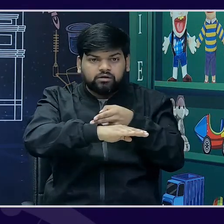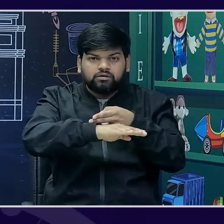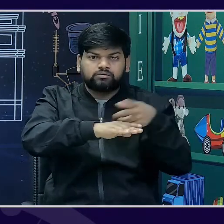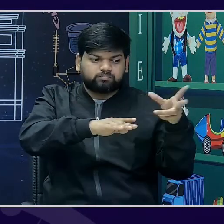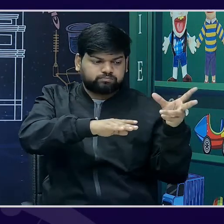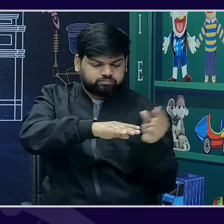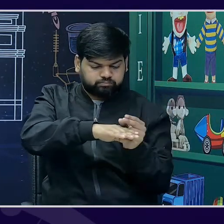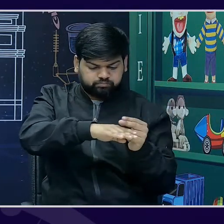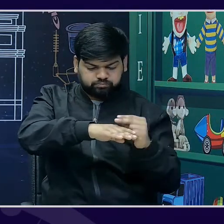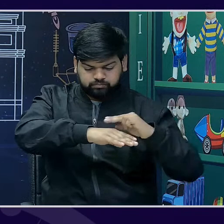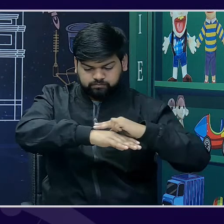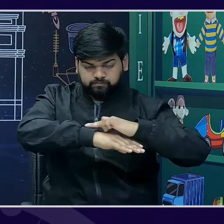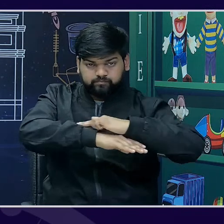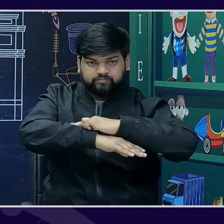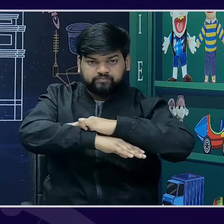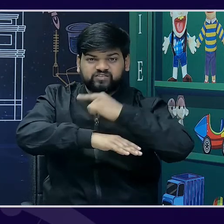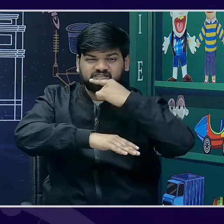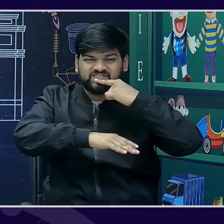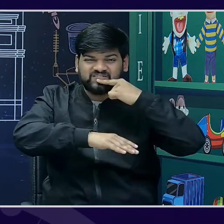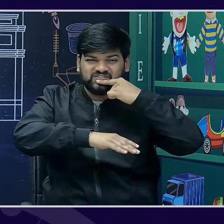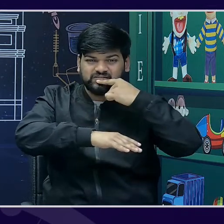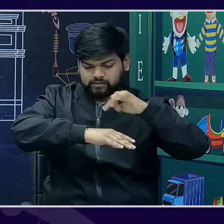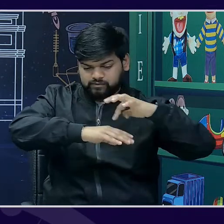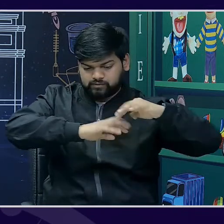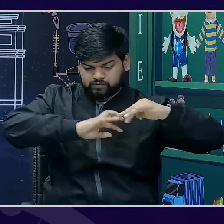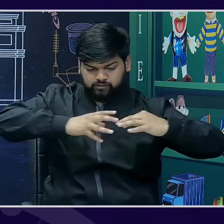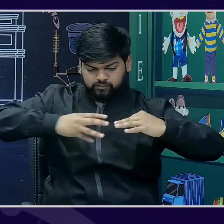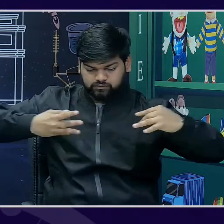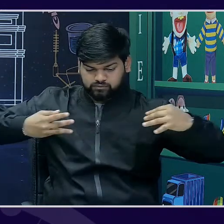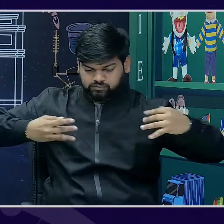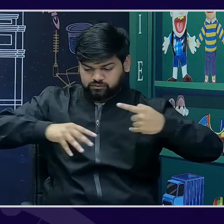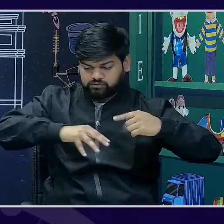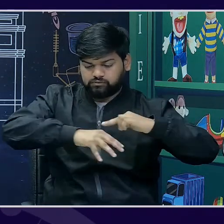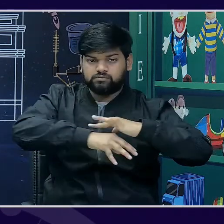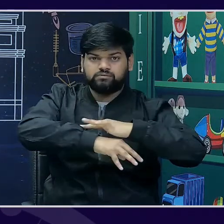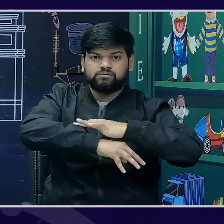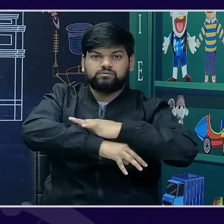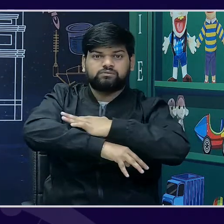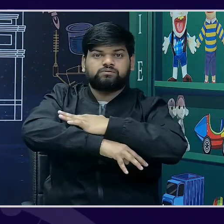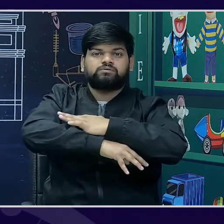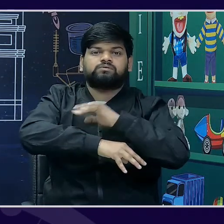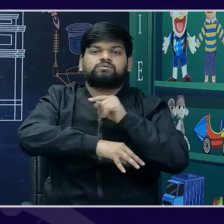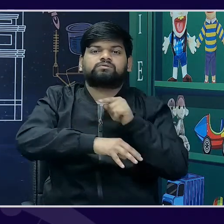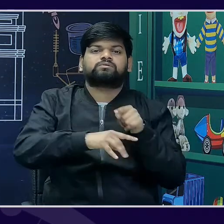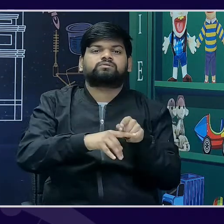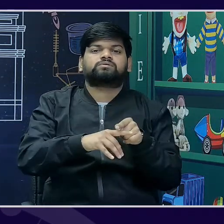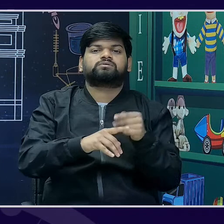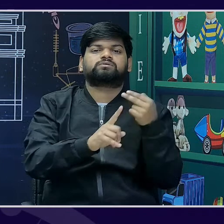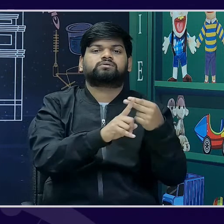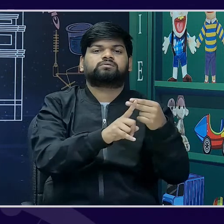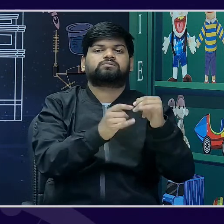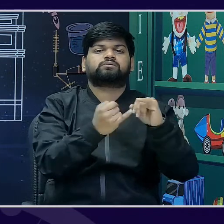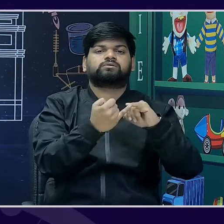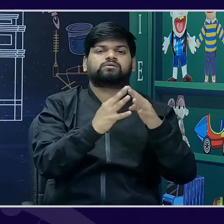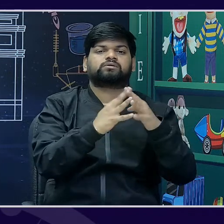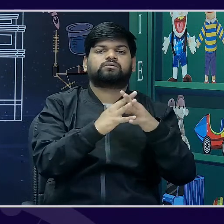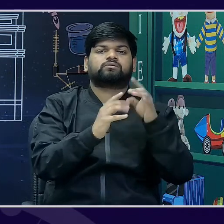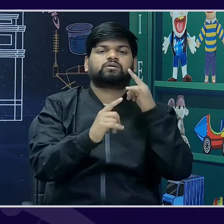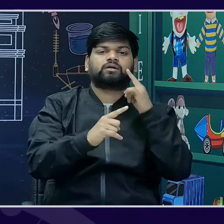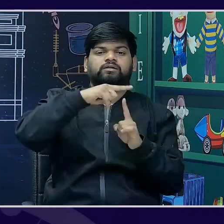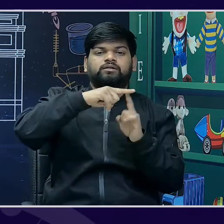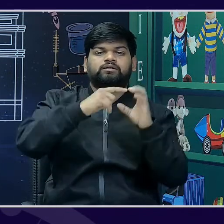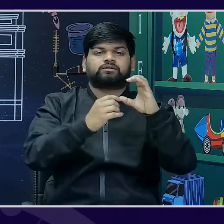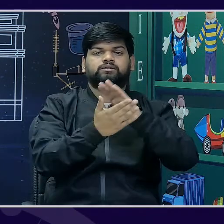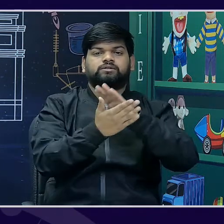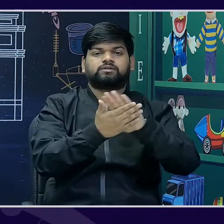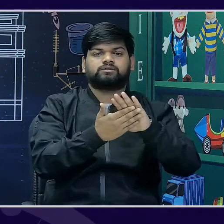put the external device, which is called as switch on. That is the day the baby is born